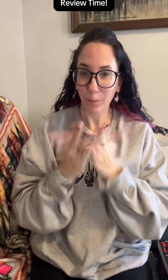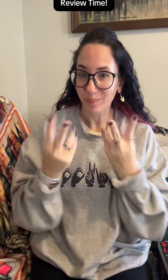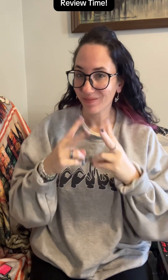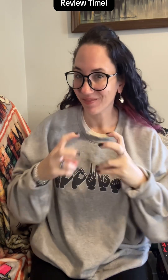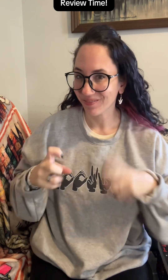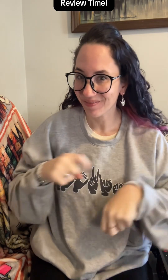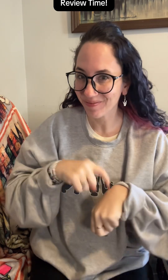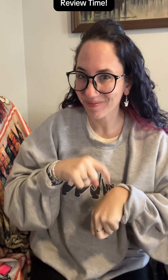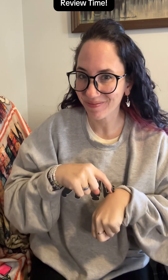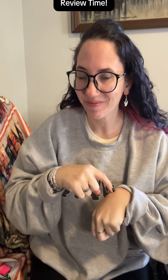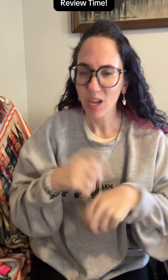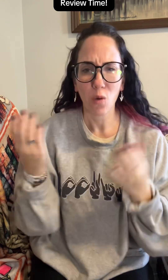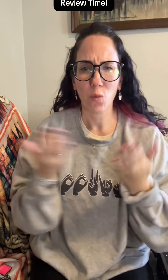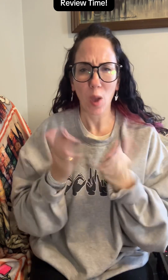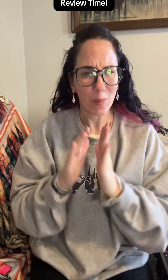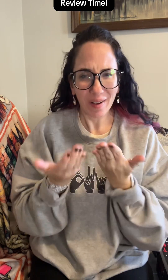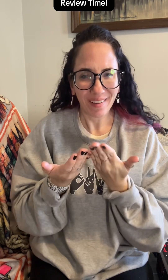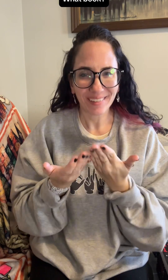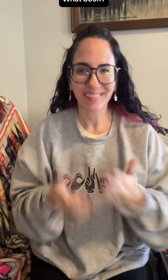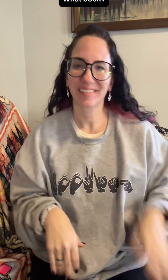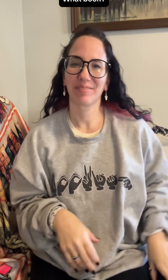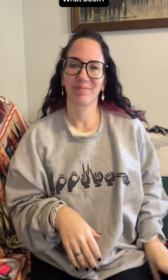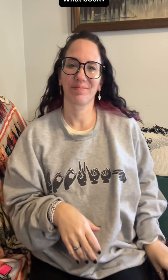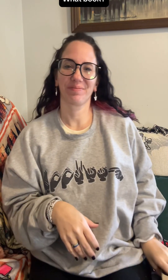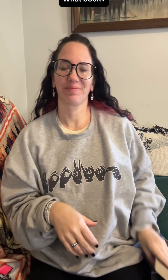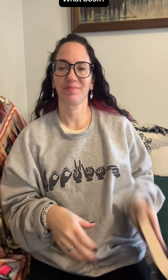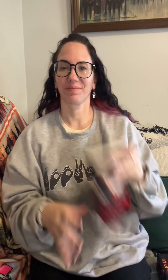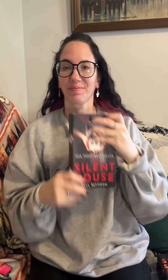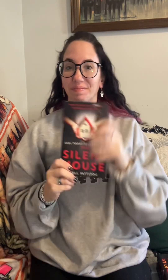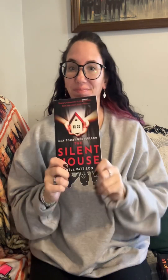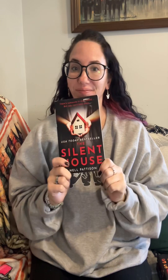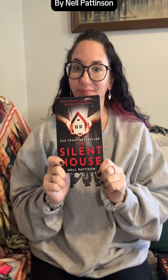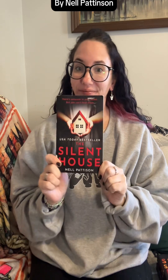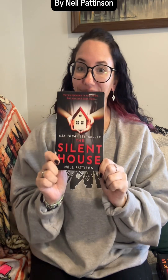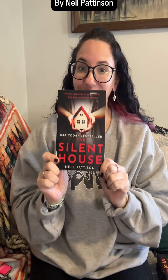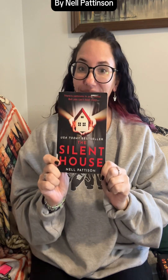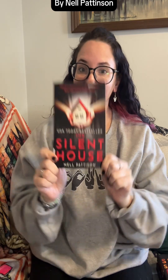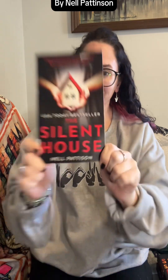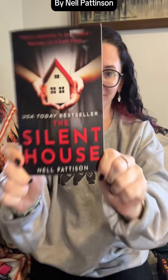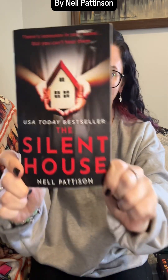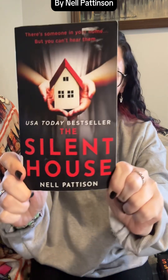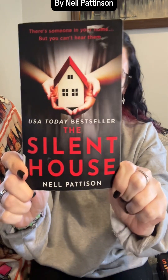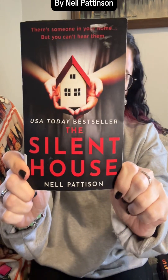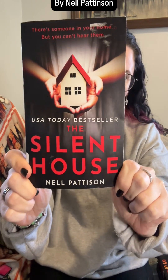Hello, it is book review time. So, what book? The Silent House by Nell Pattison.